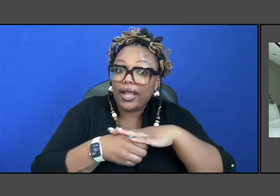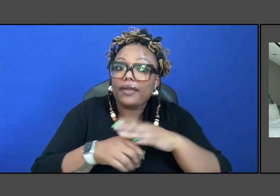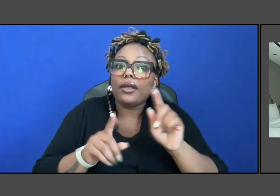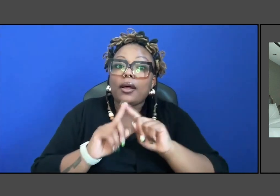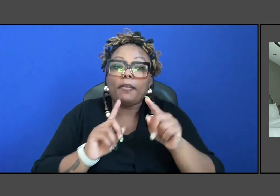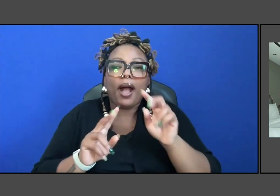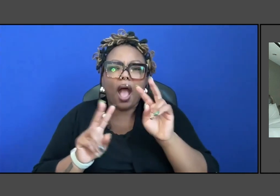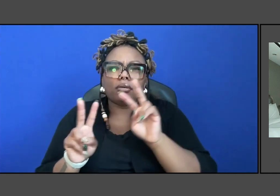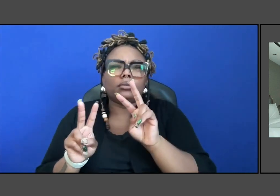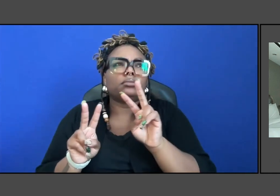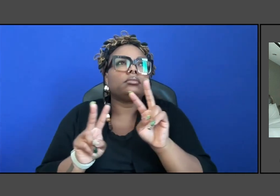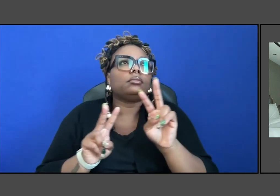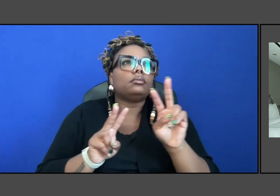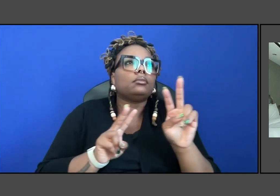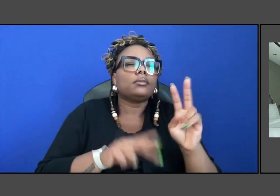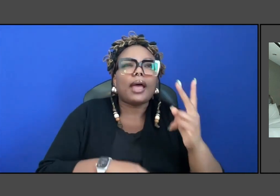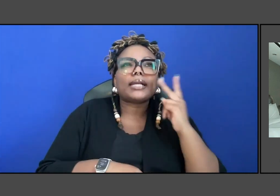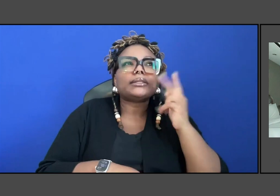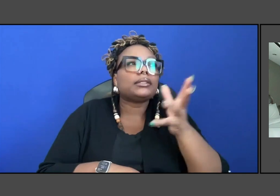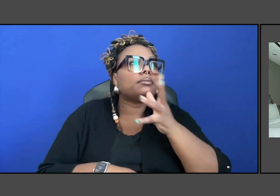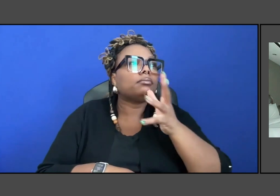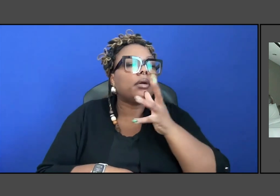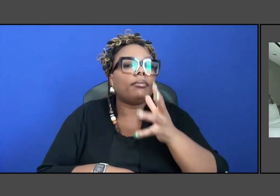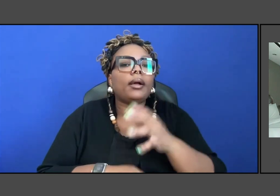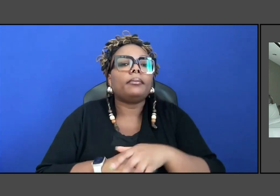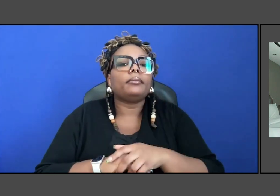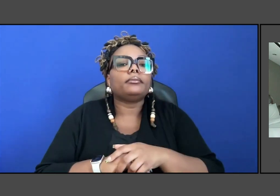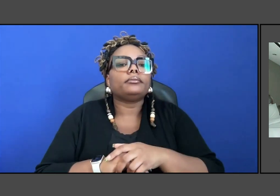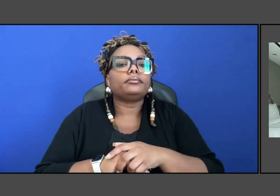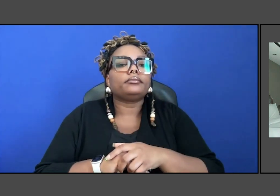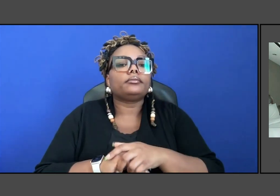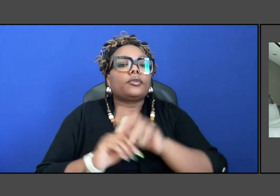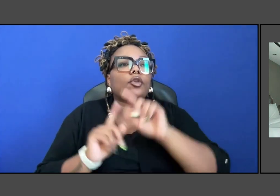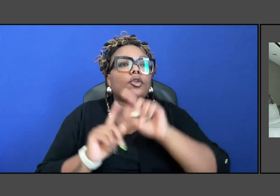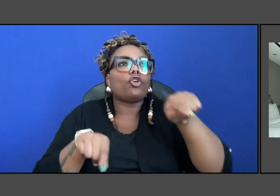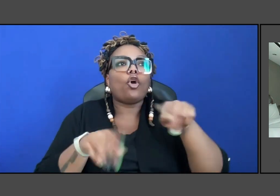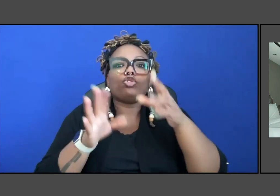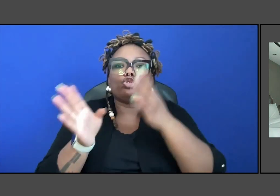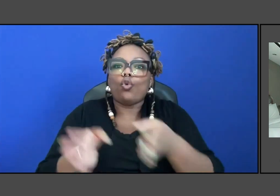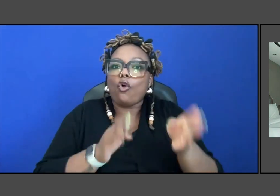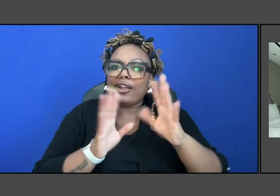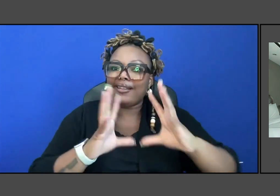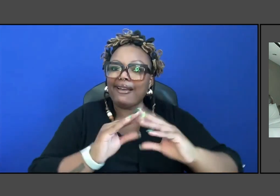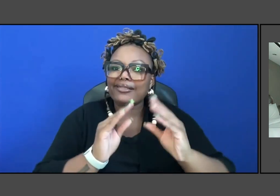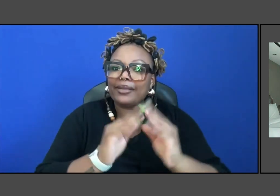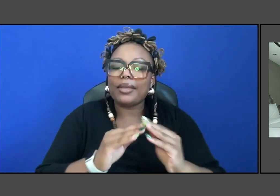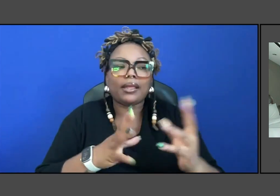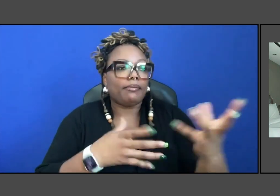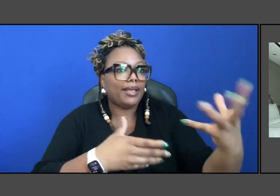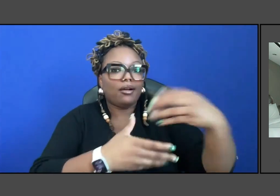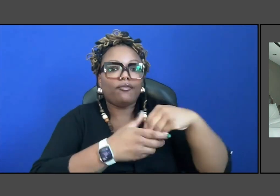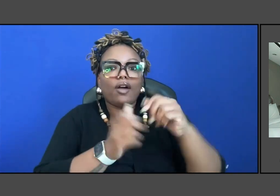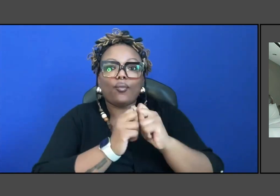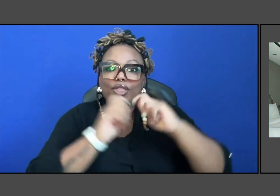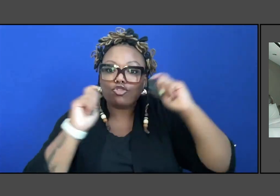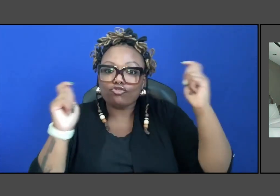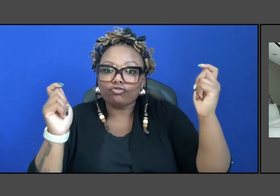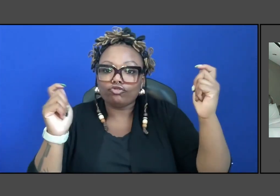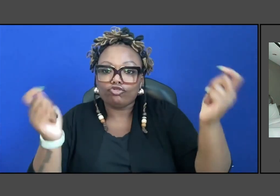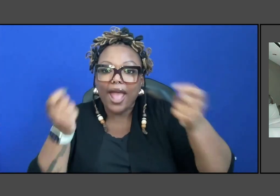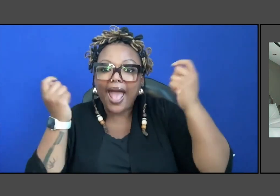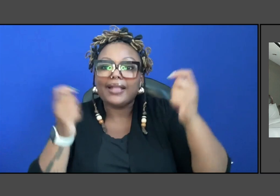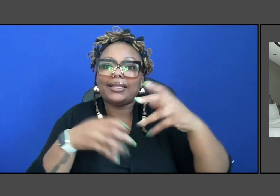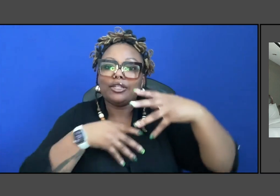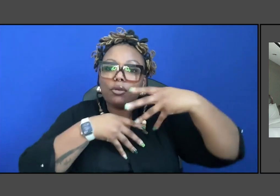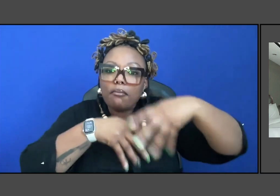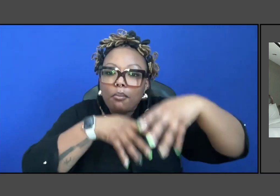I watched my mom go to organizing meetings and participate in rallies and marches and drag us to